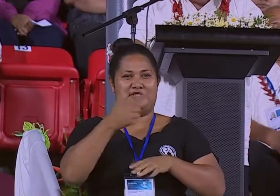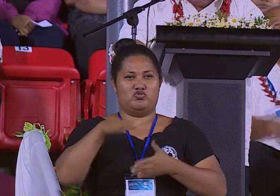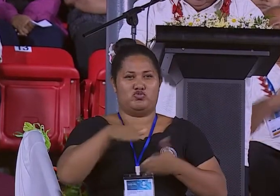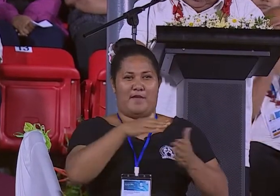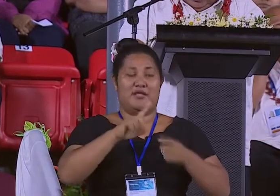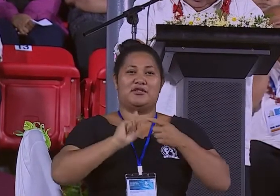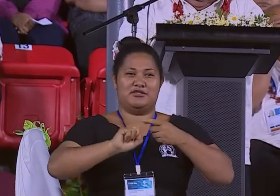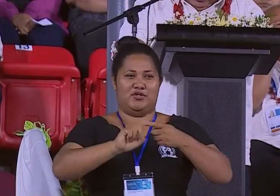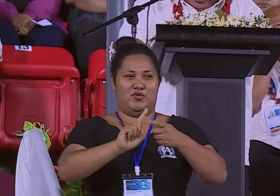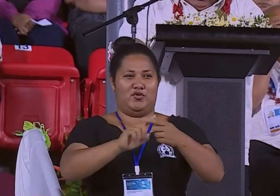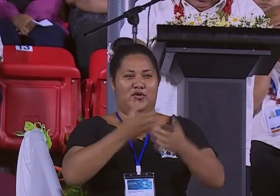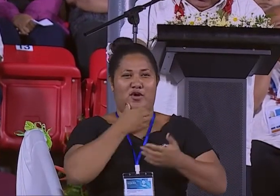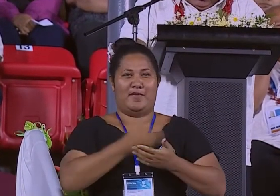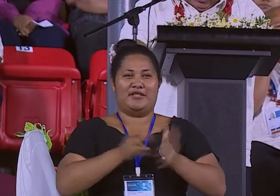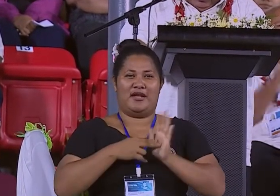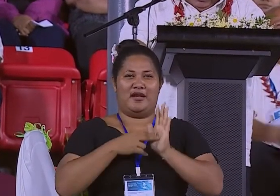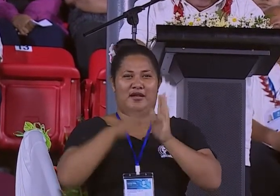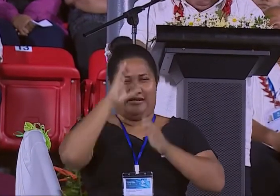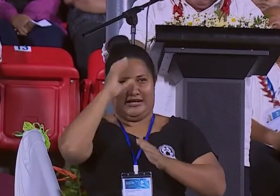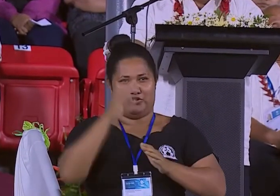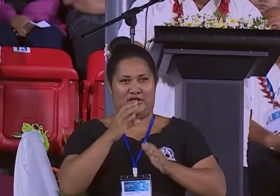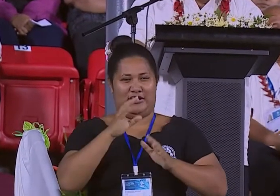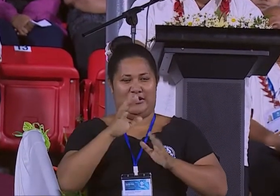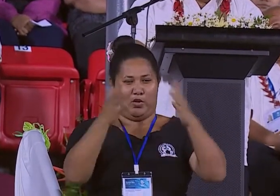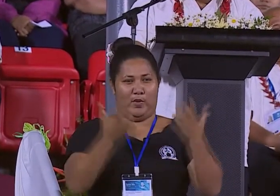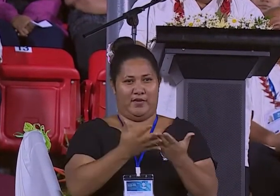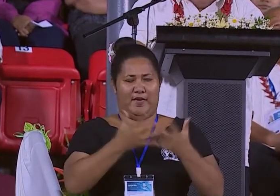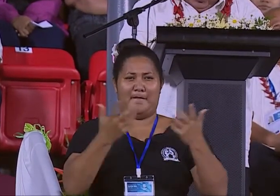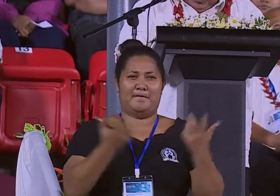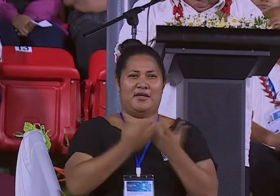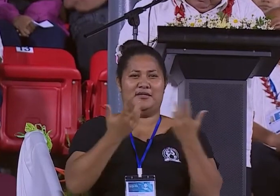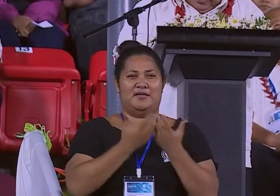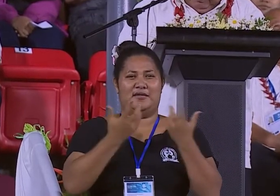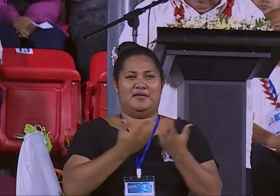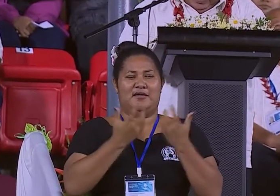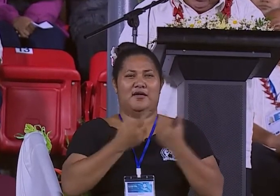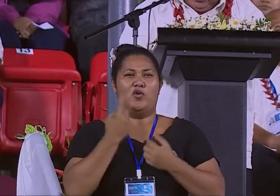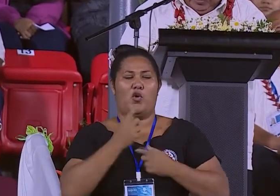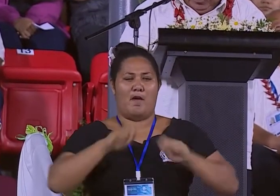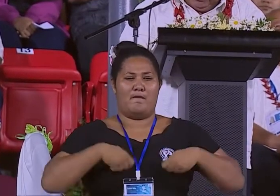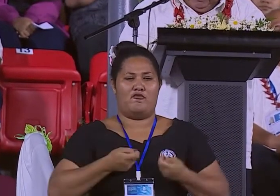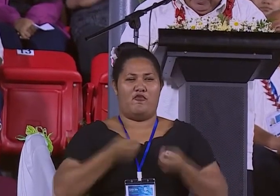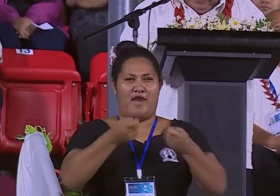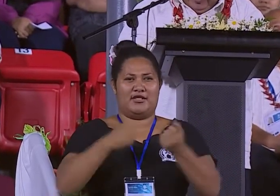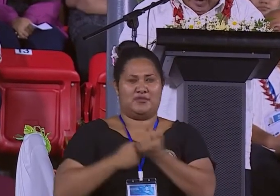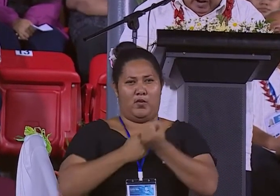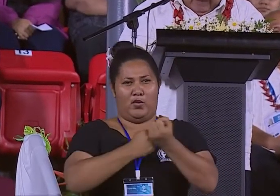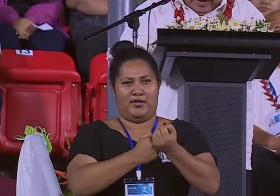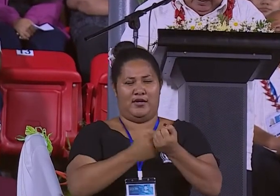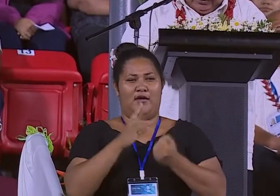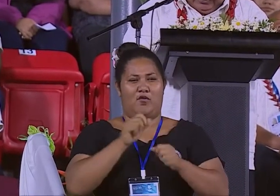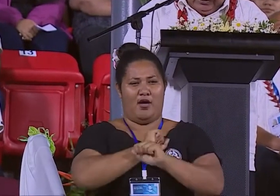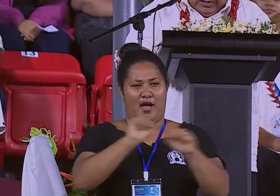sevens, continue to marvel nations globally, many of whom